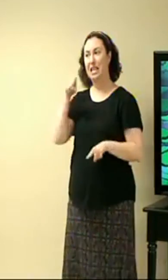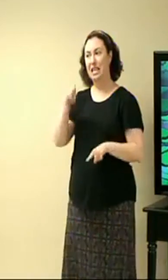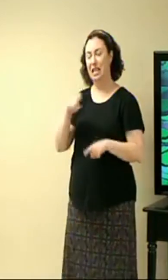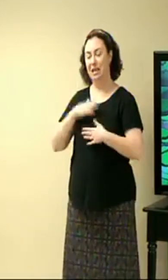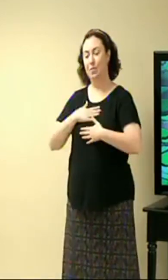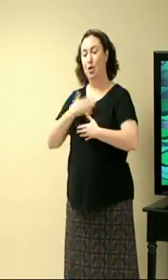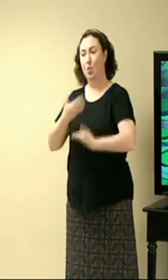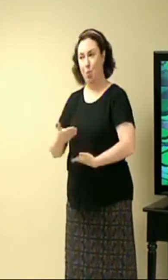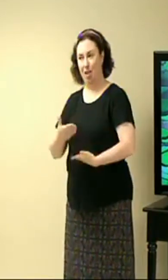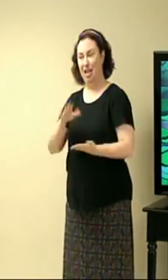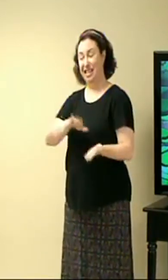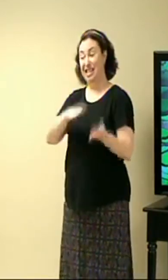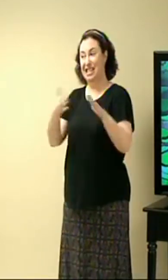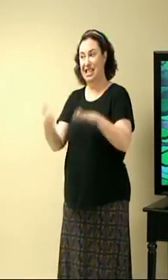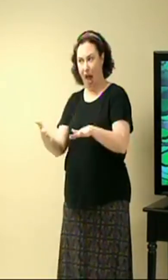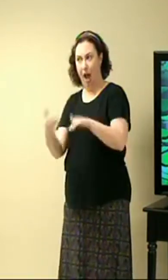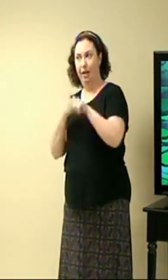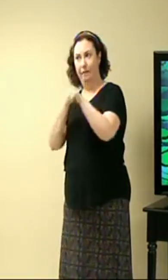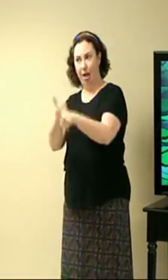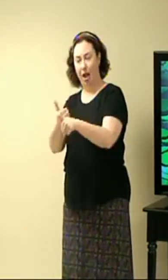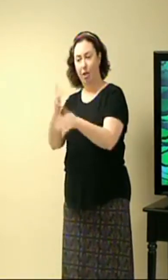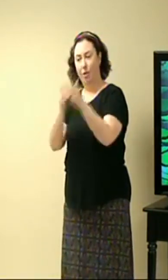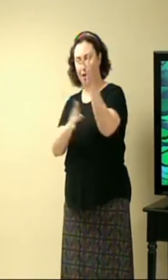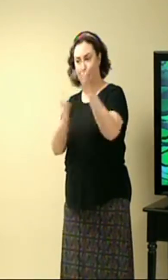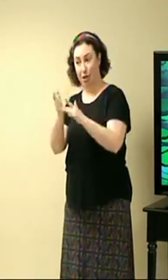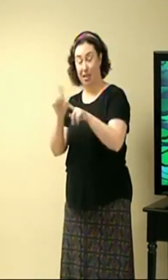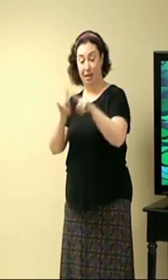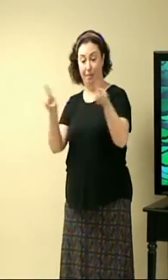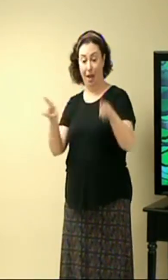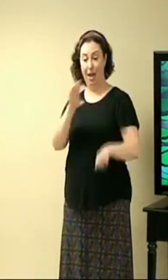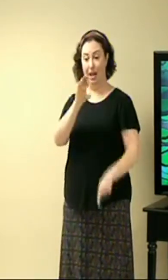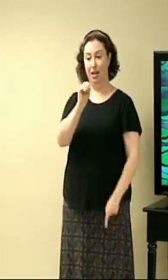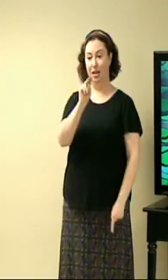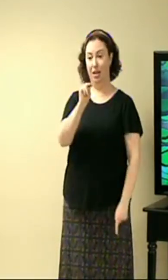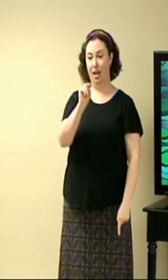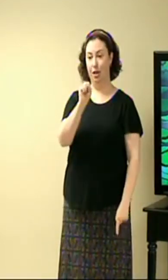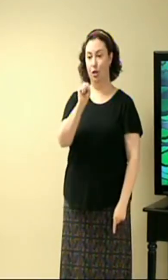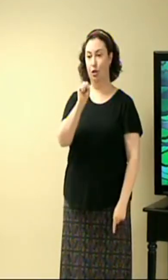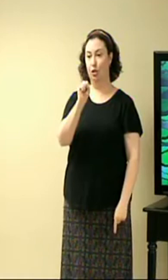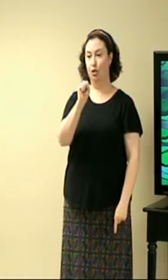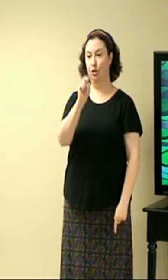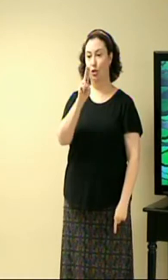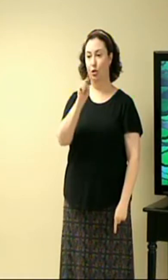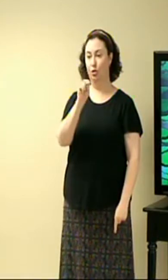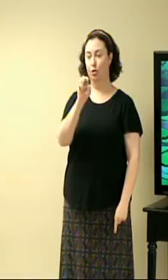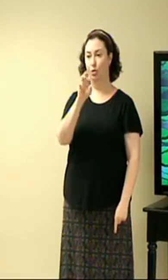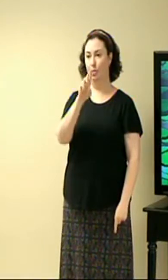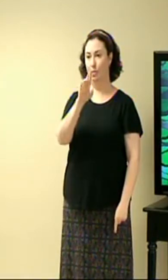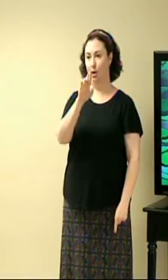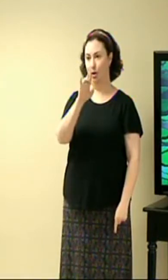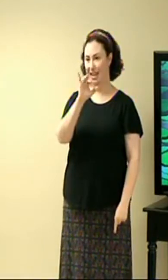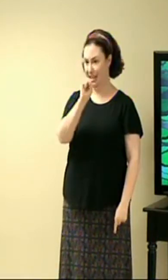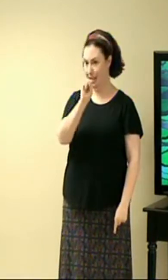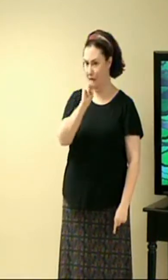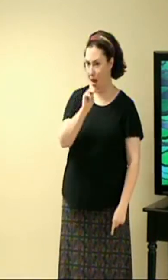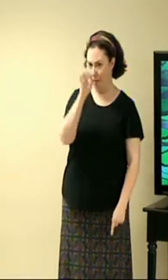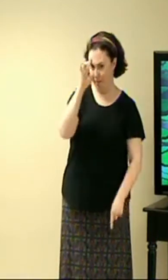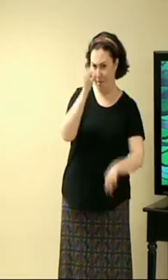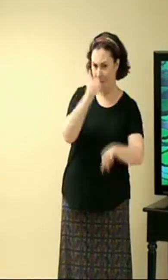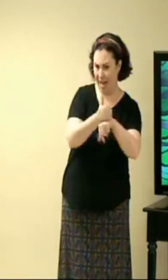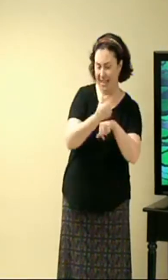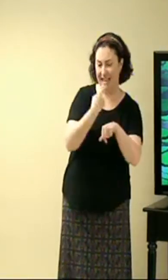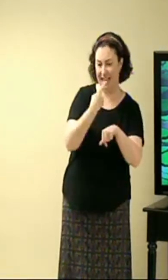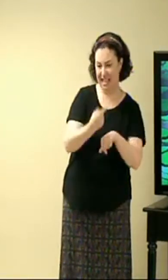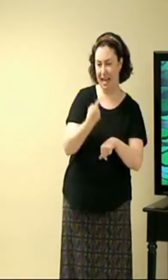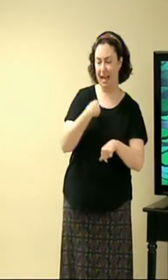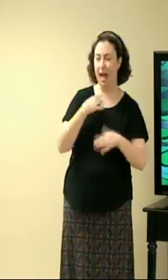again. Let that sink in. Consumerism says, I sit back and I'm entertained by Jesus and a few paid professionals at the front. Discipleship says, I will